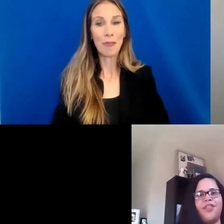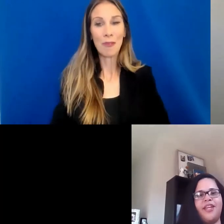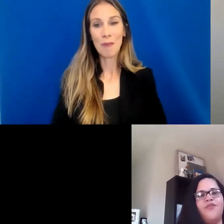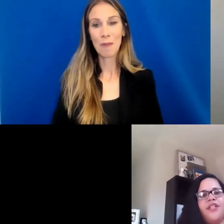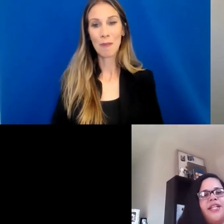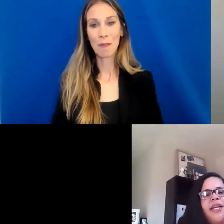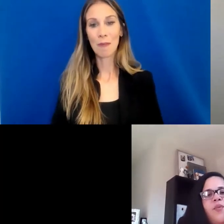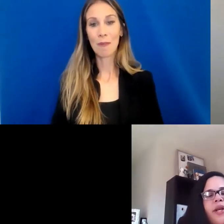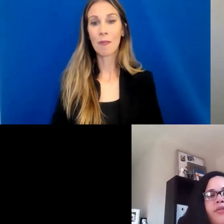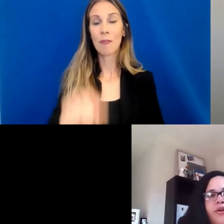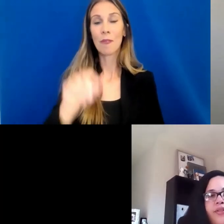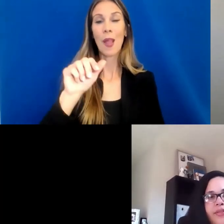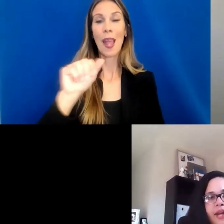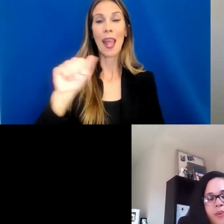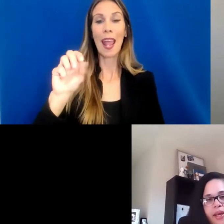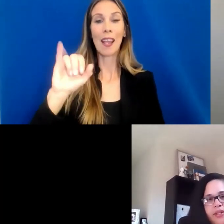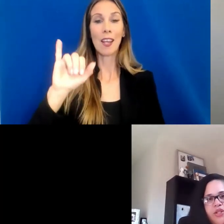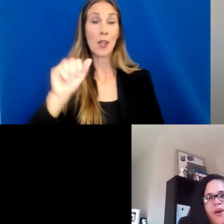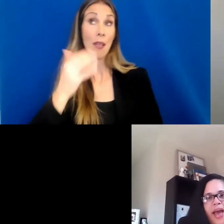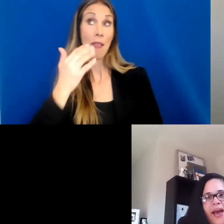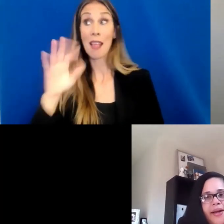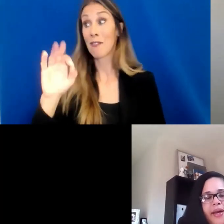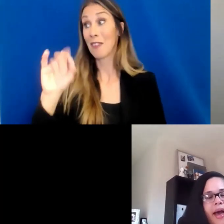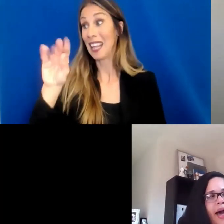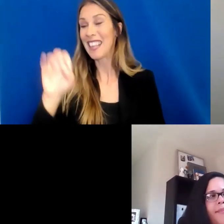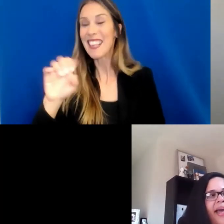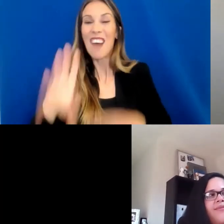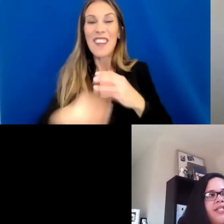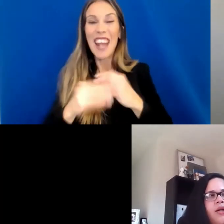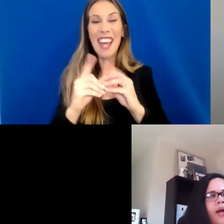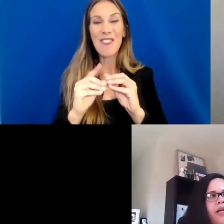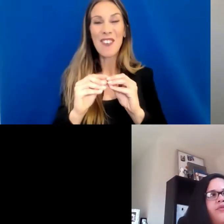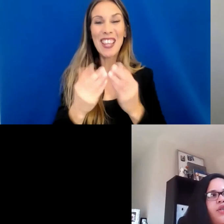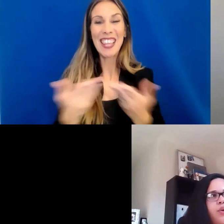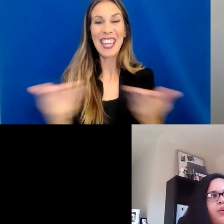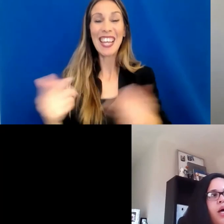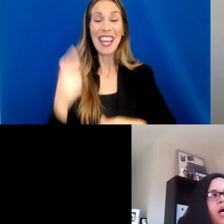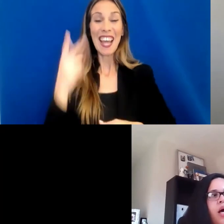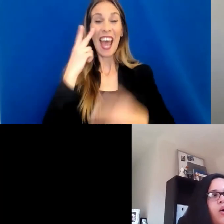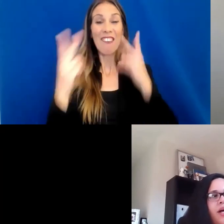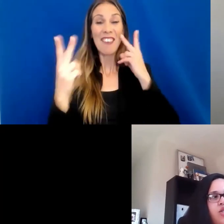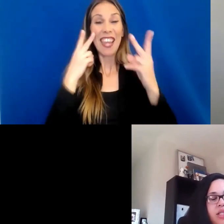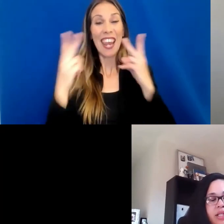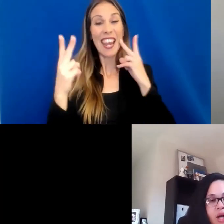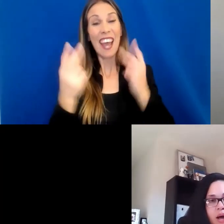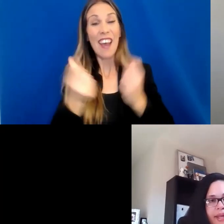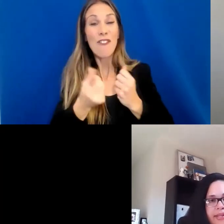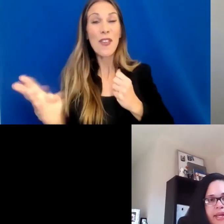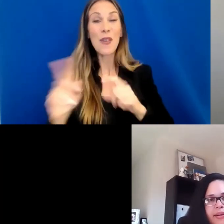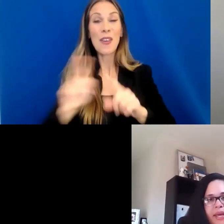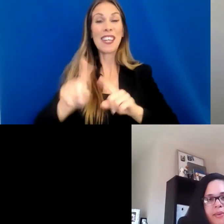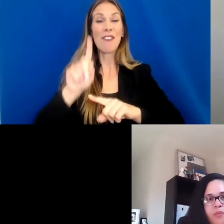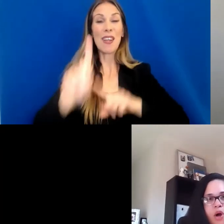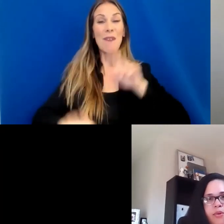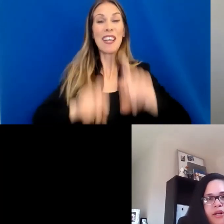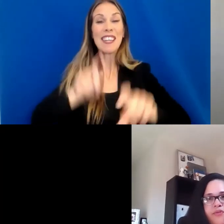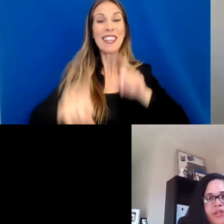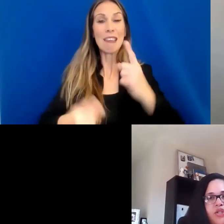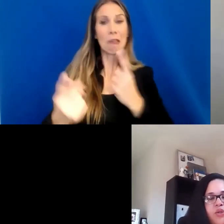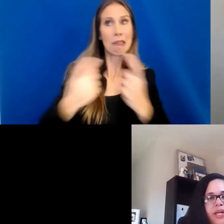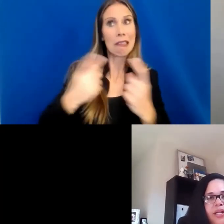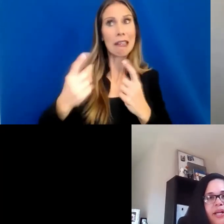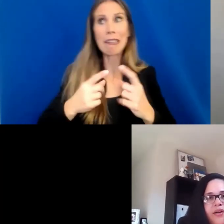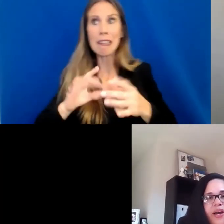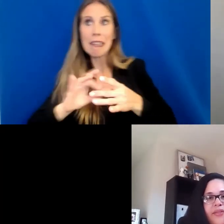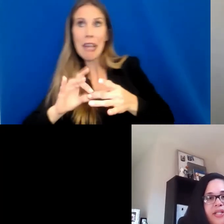Thank you. Thank you, Felice. And one other thing that I would like to add, I have seen quite a few questions and comments, and maybe Robert